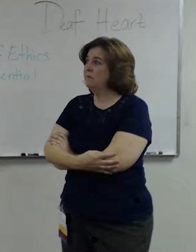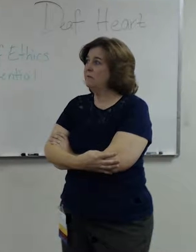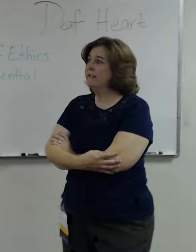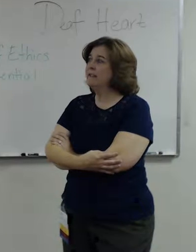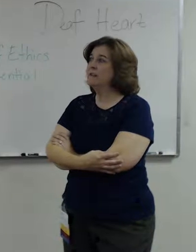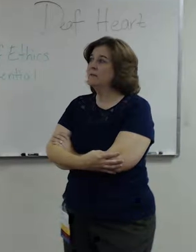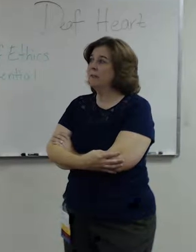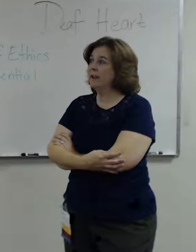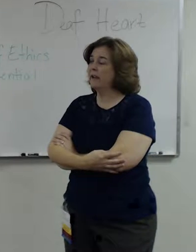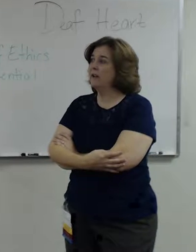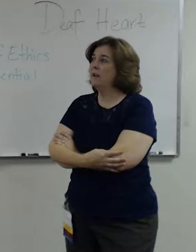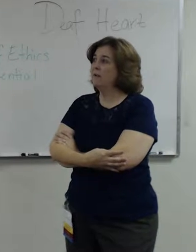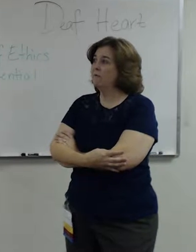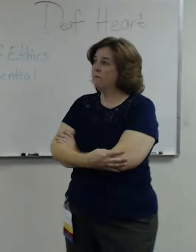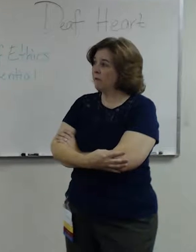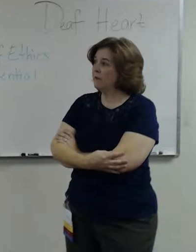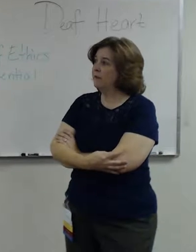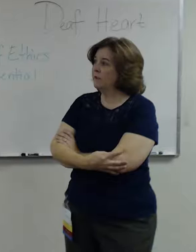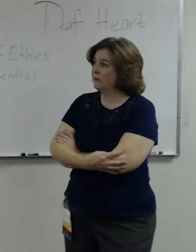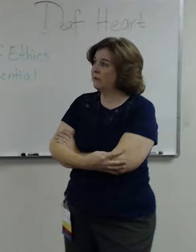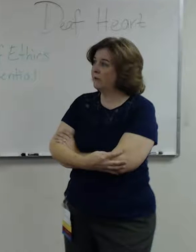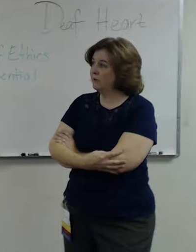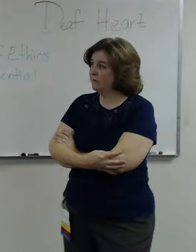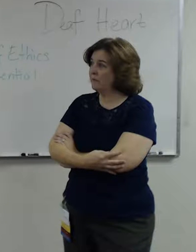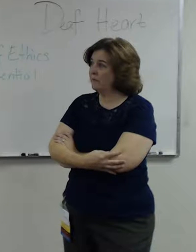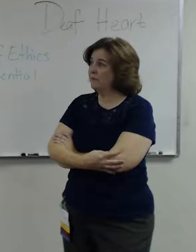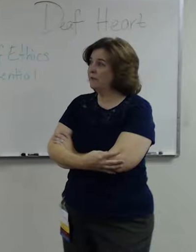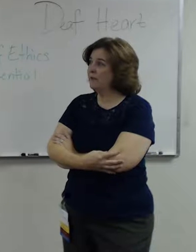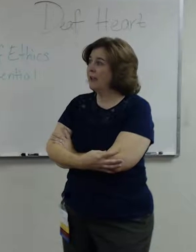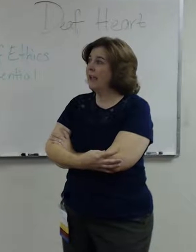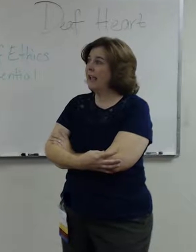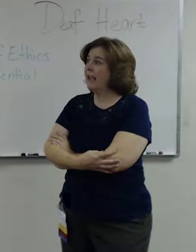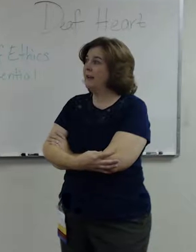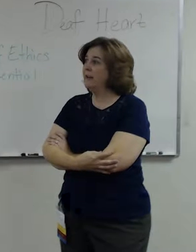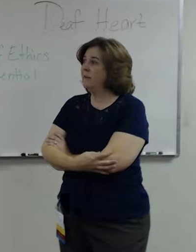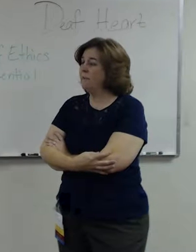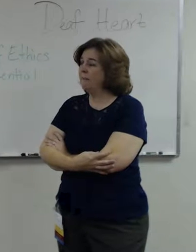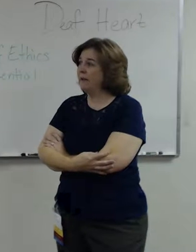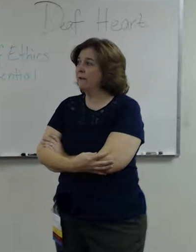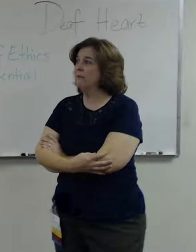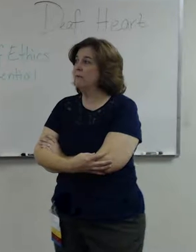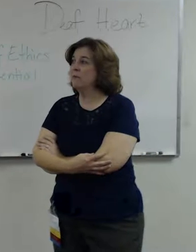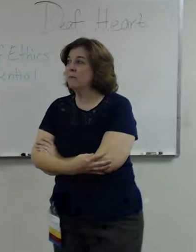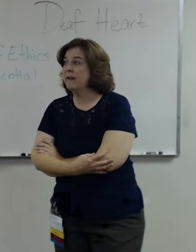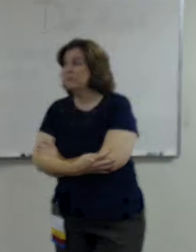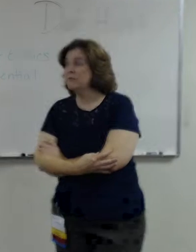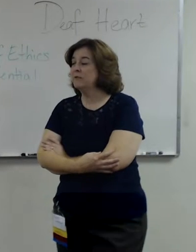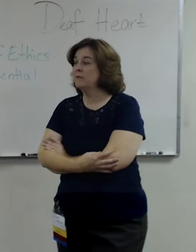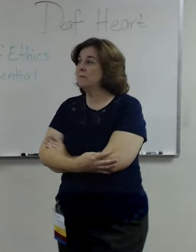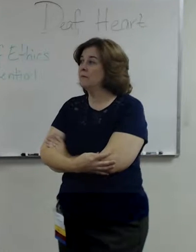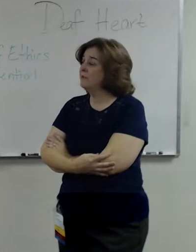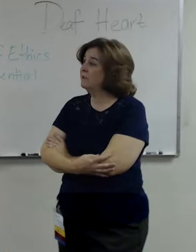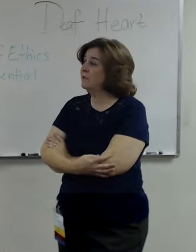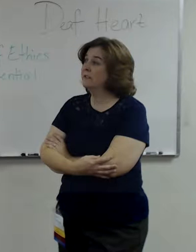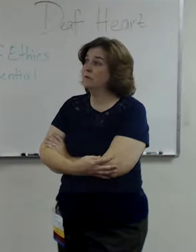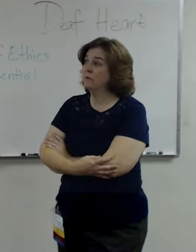make things better for the church interpreters and better for the professional interpreters. It just grows